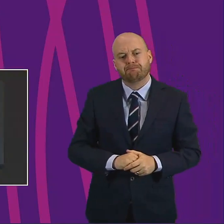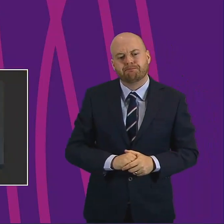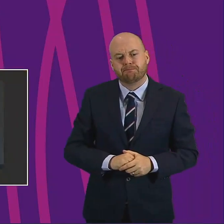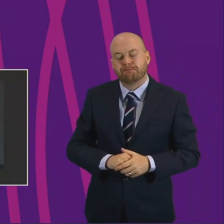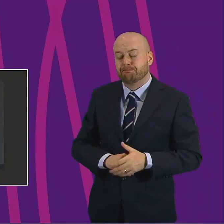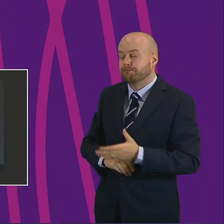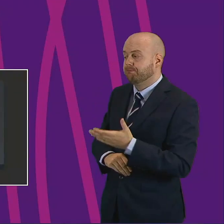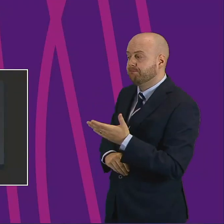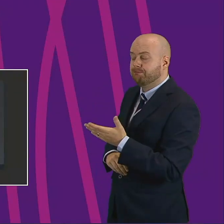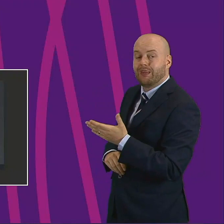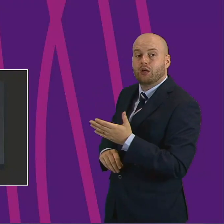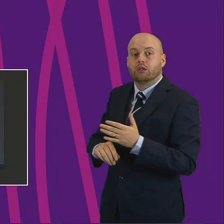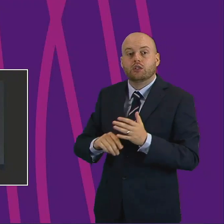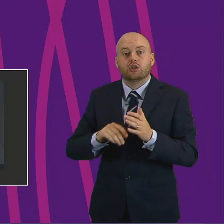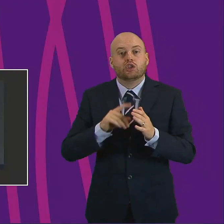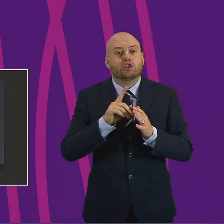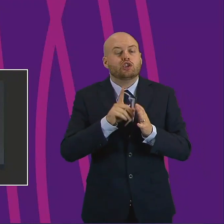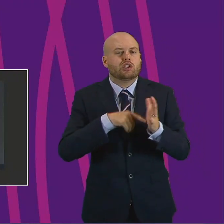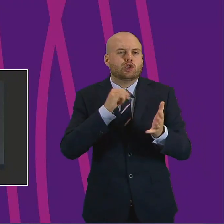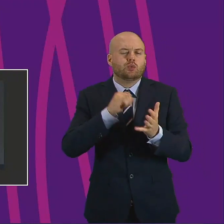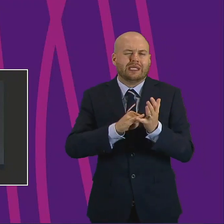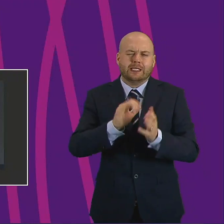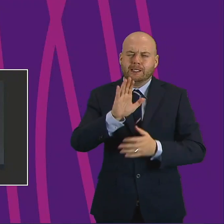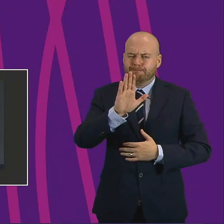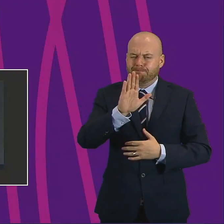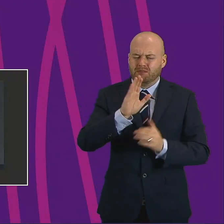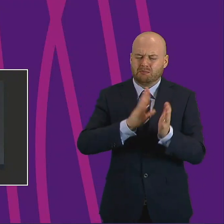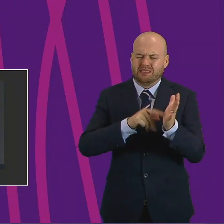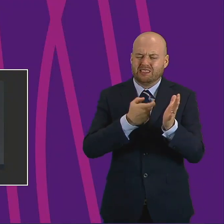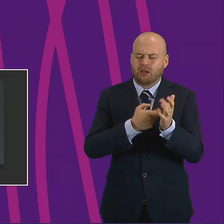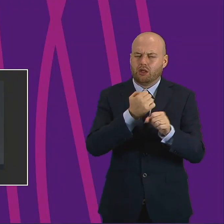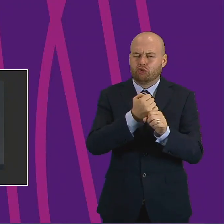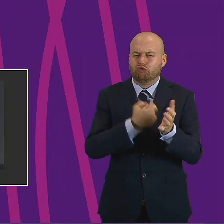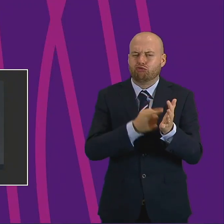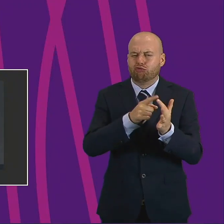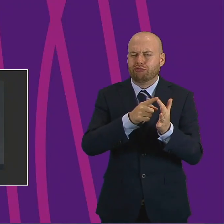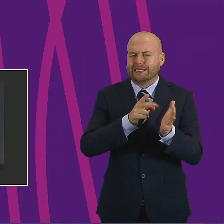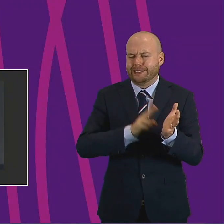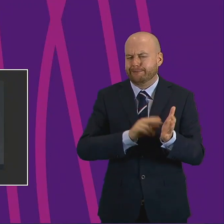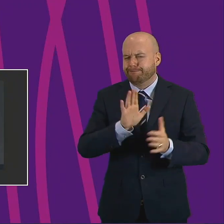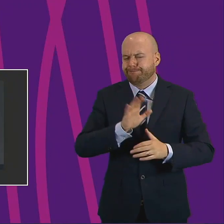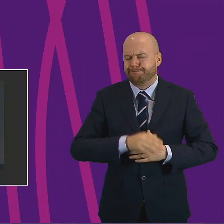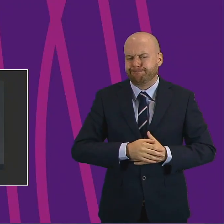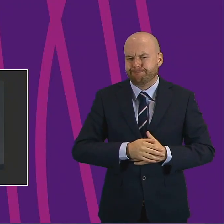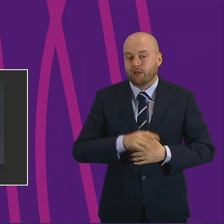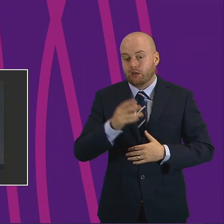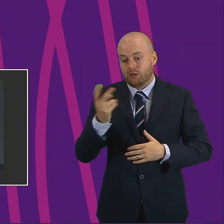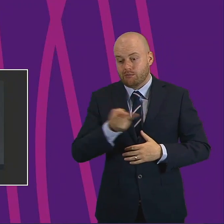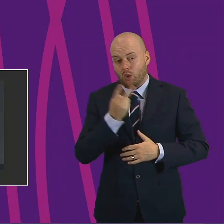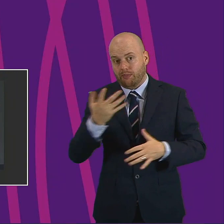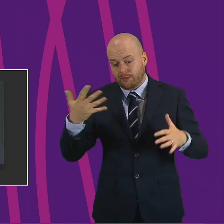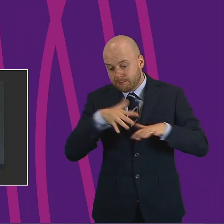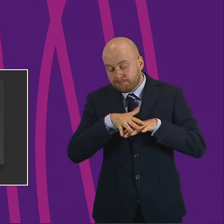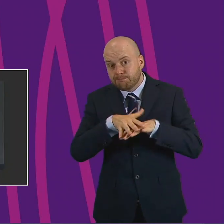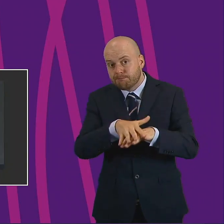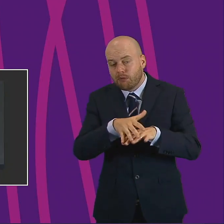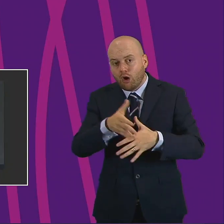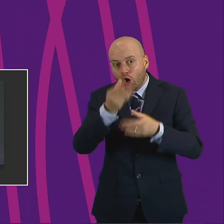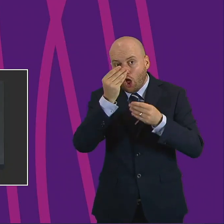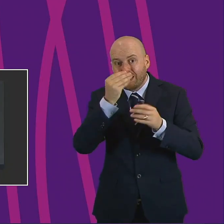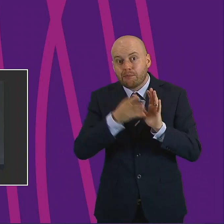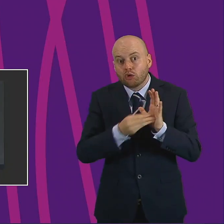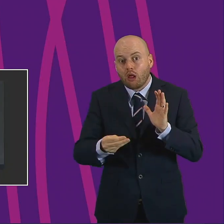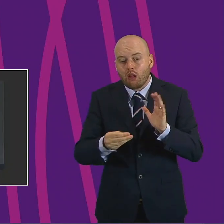The first thing to say to Mr Green is that the blended learning model is a product of agreement between the Scottish